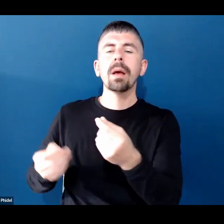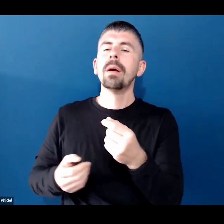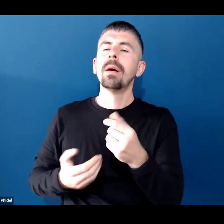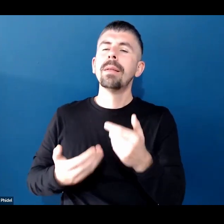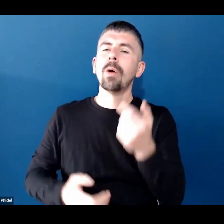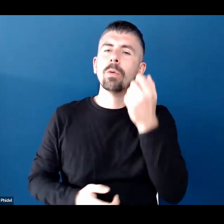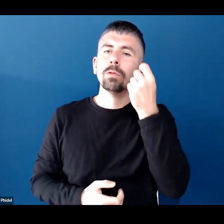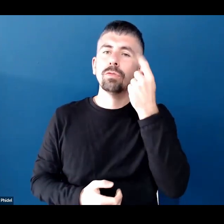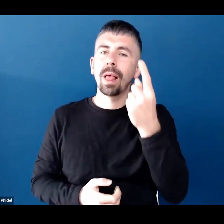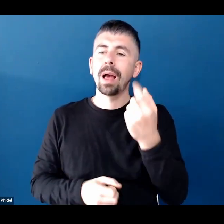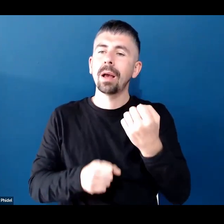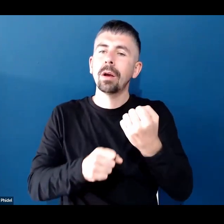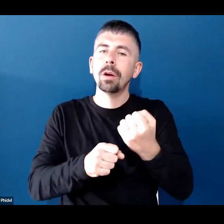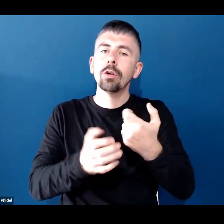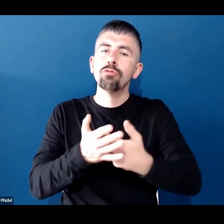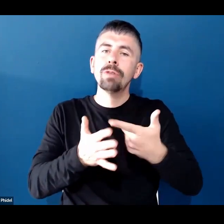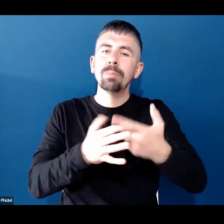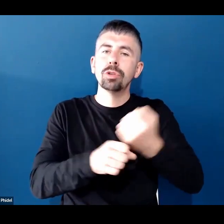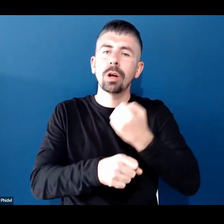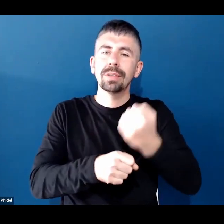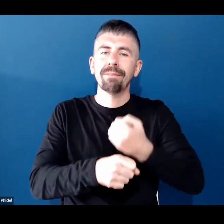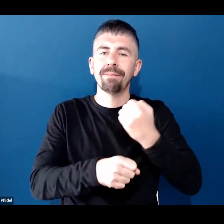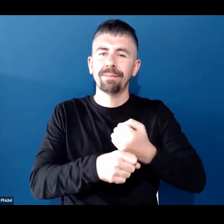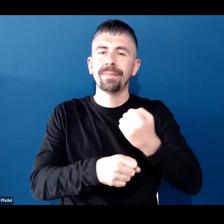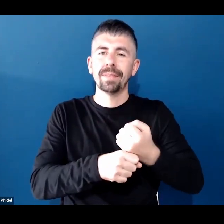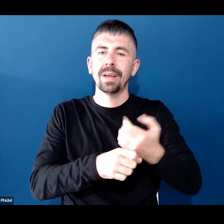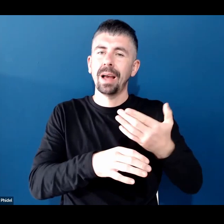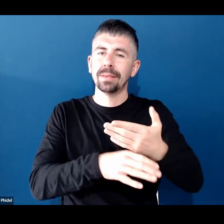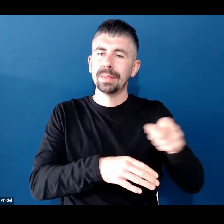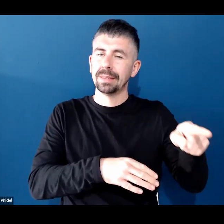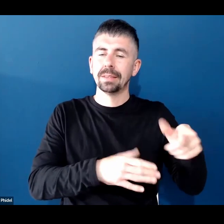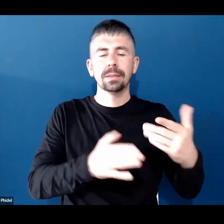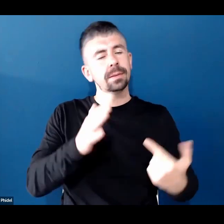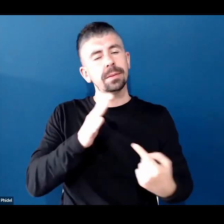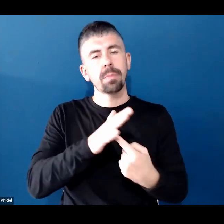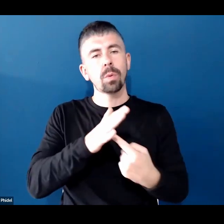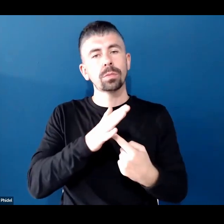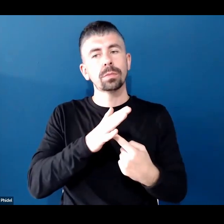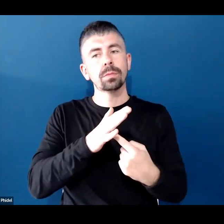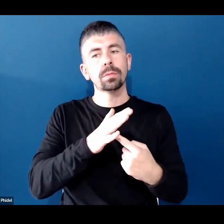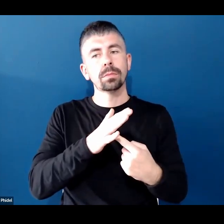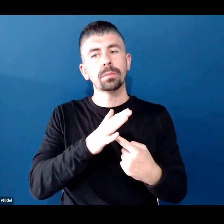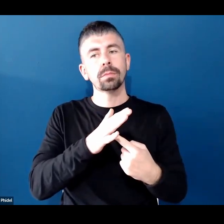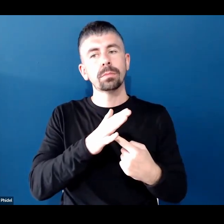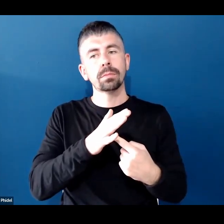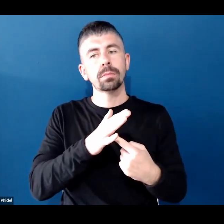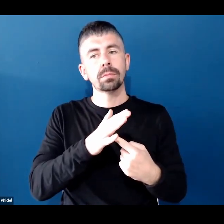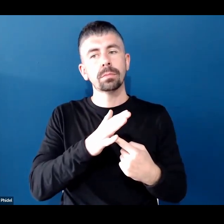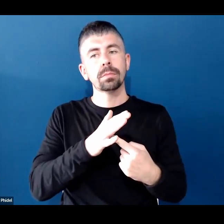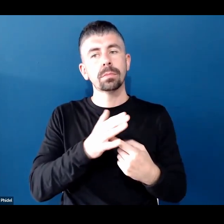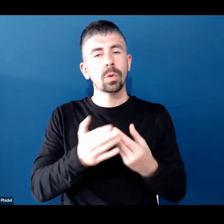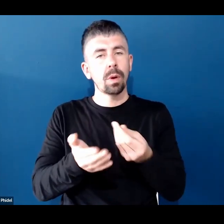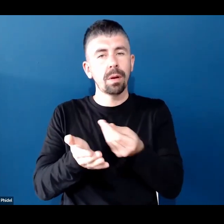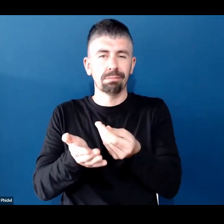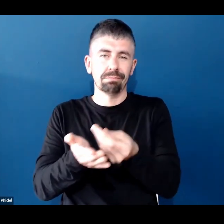so-called reproductive activities, they are essential to what we call the monetary economy today, in the